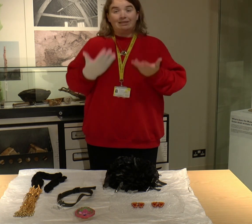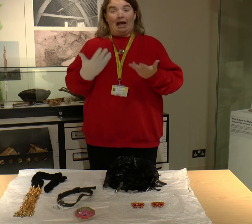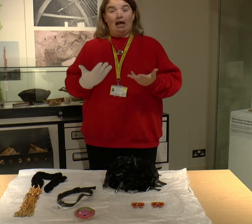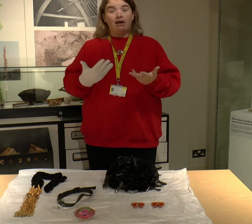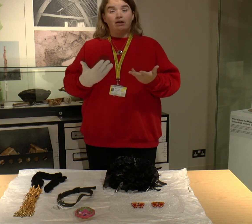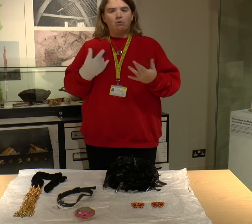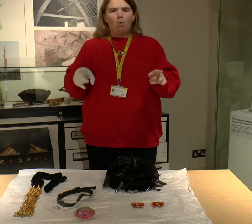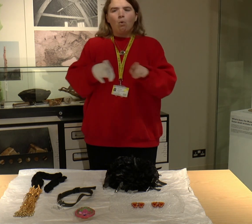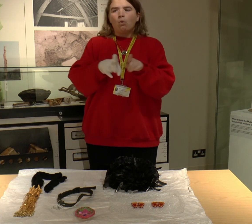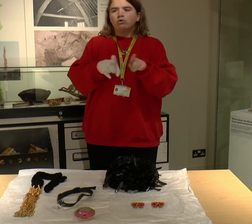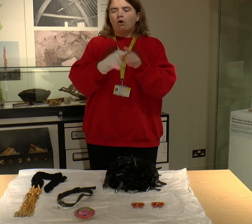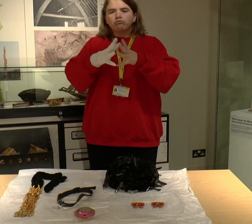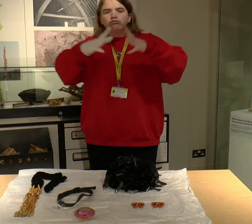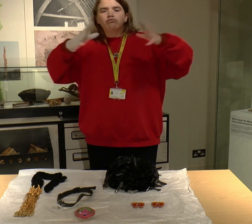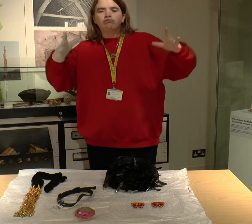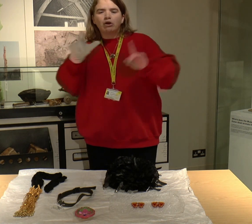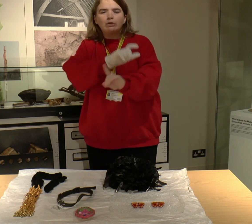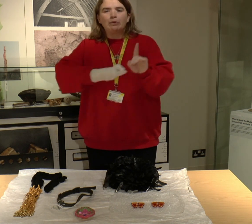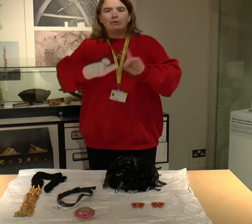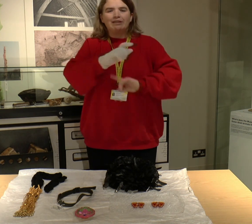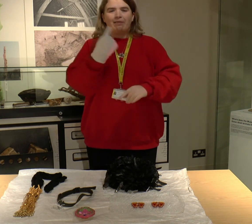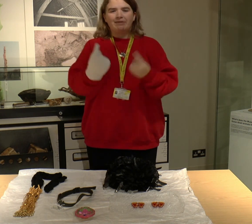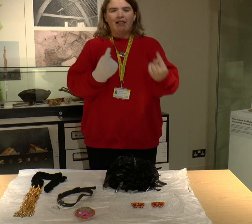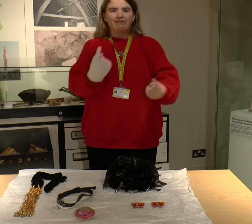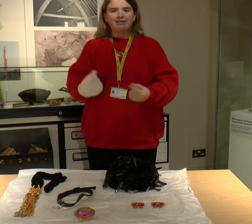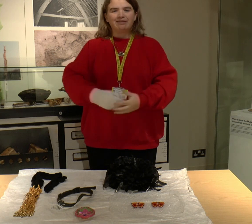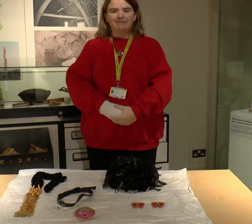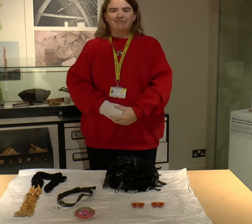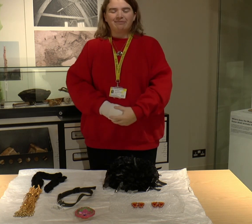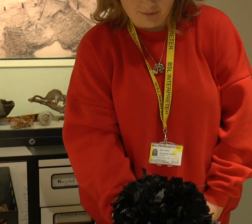The story can be included in Aylesbury and the wider community.